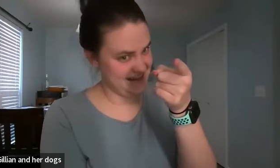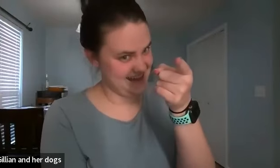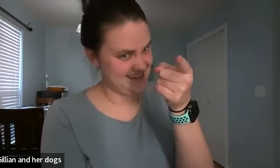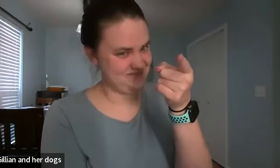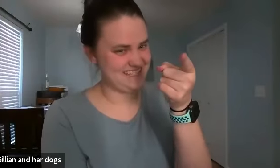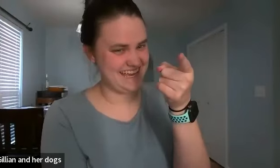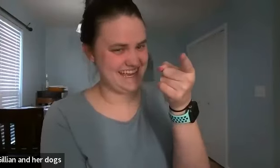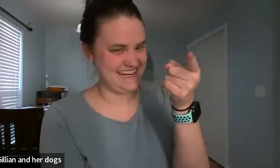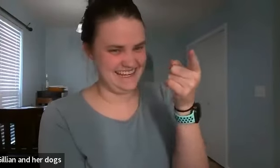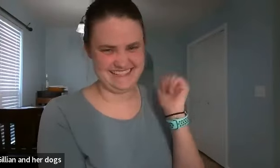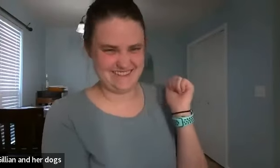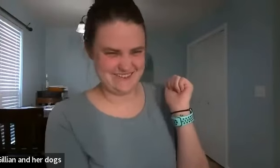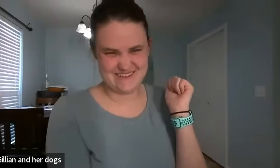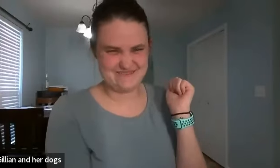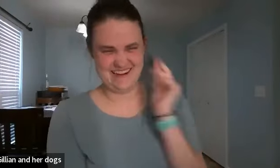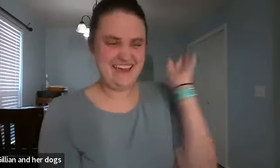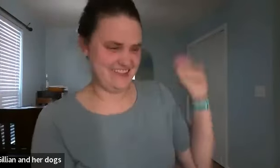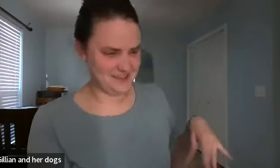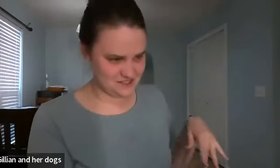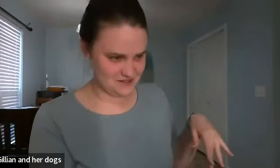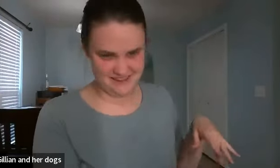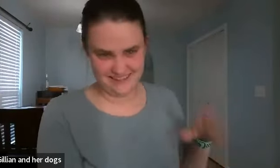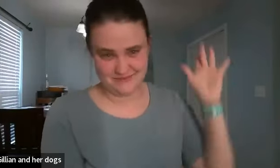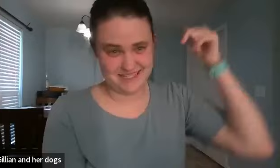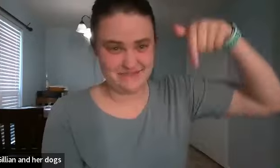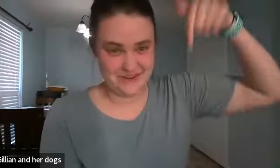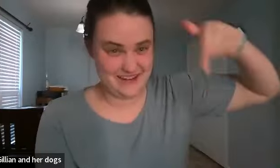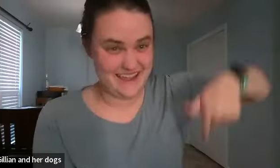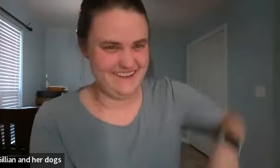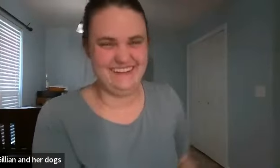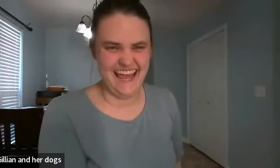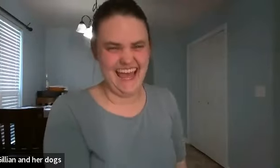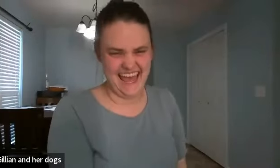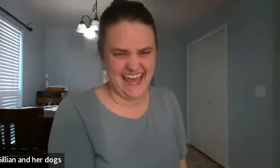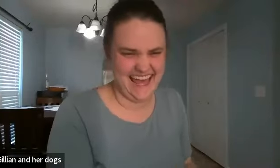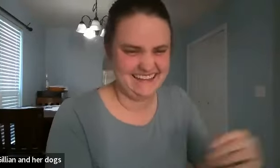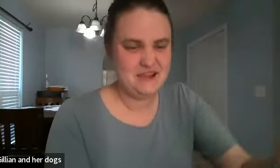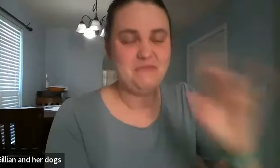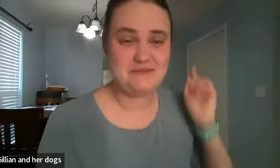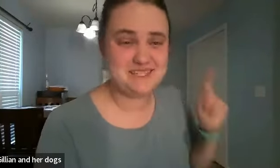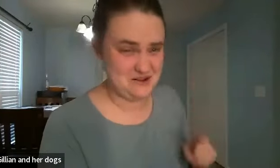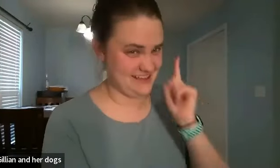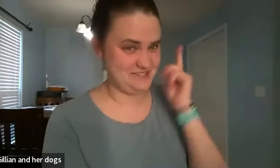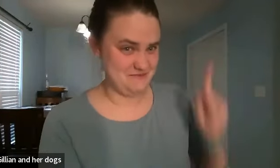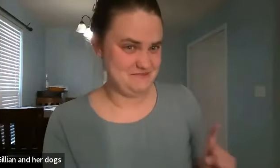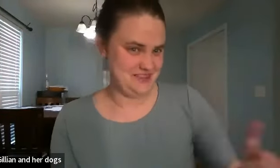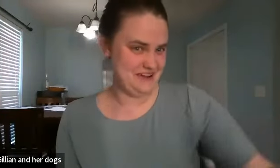Yes, Miss Katie. She remembered. That's also on my list, but it's further down. But I'm so glad you remembered that